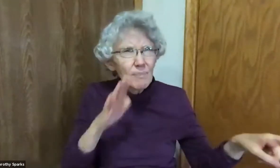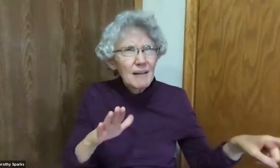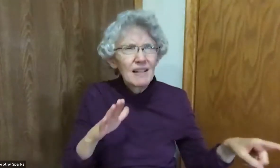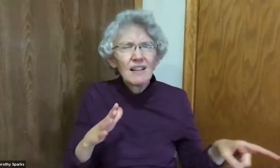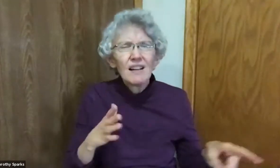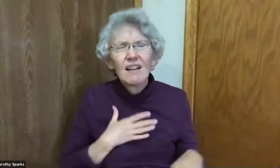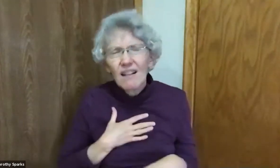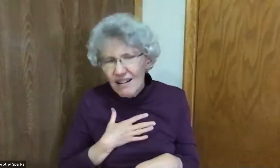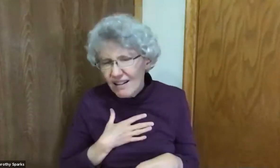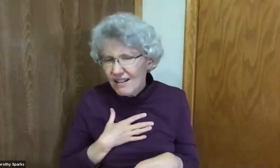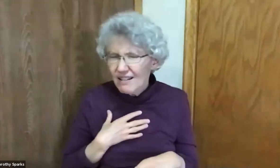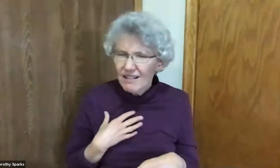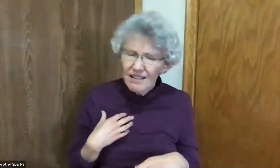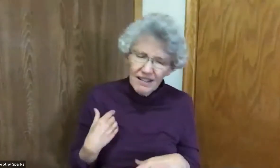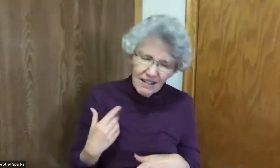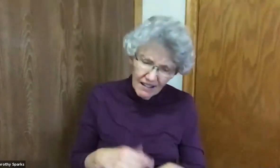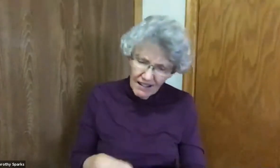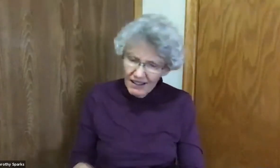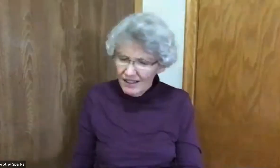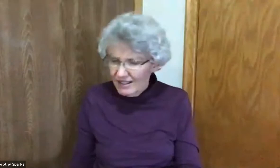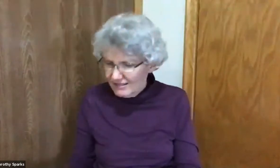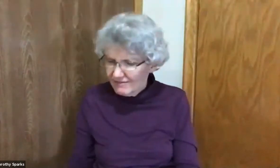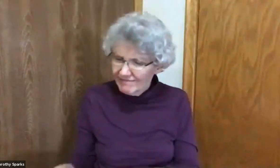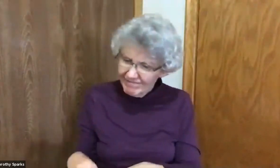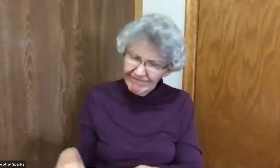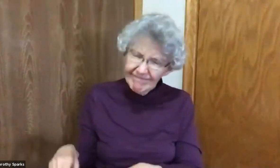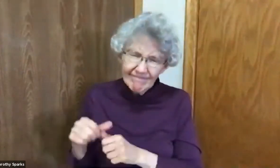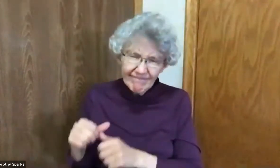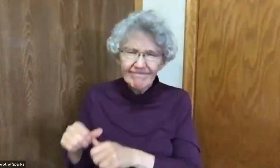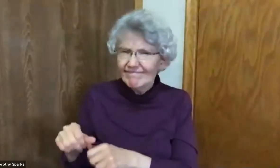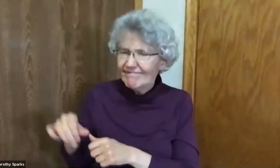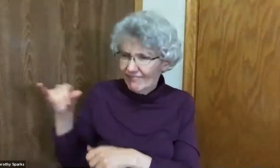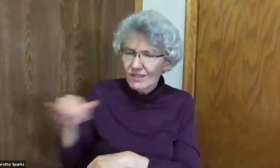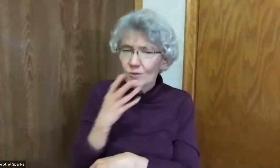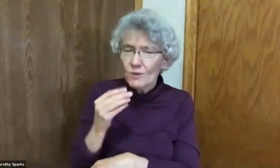The Jewish people were so very sad, and their hearts were broken.